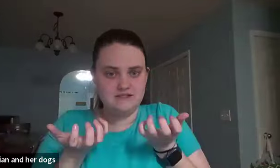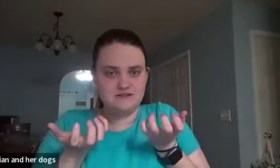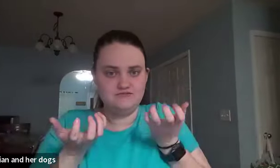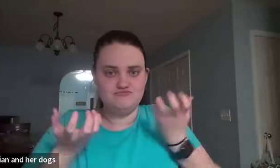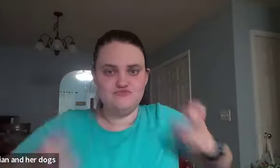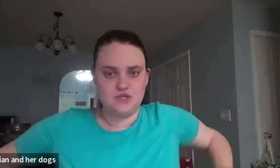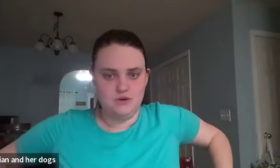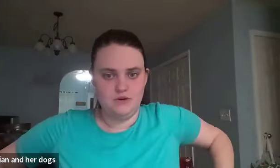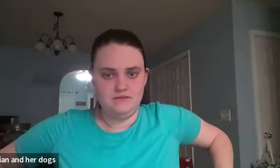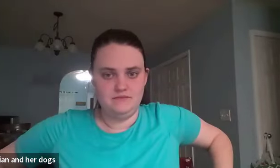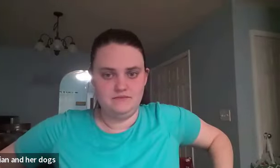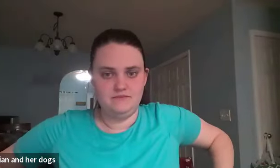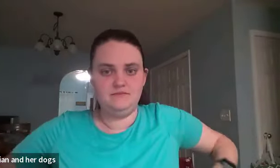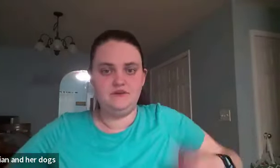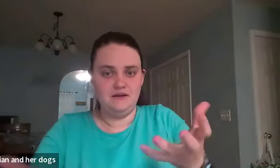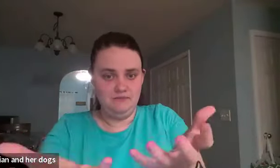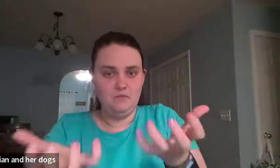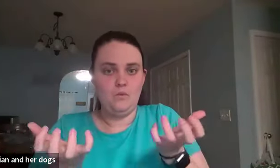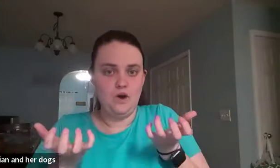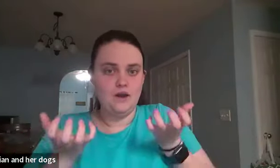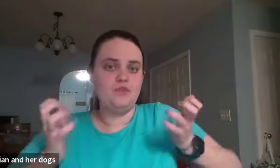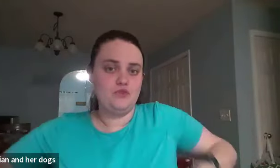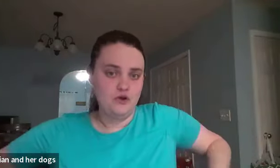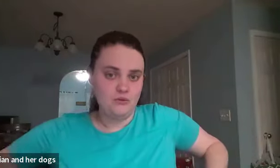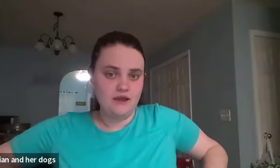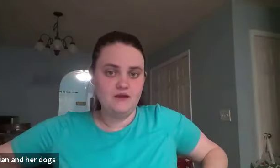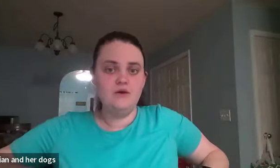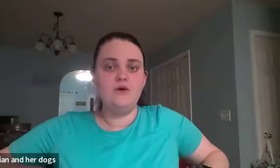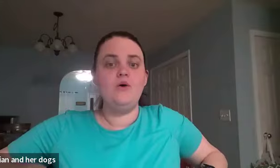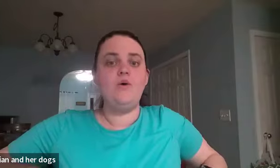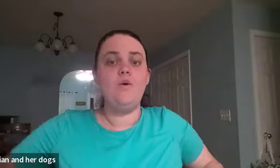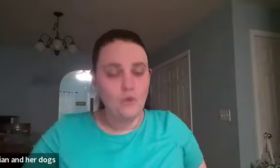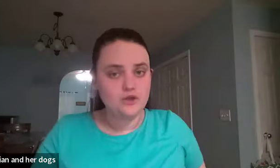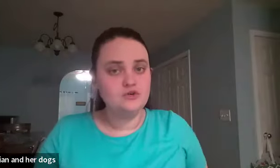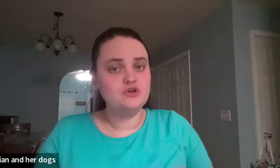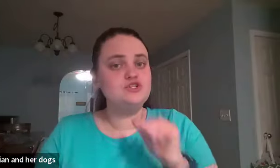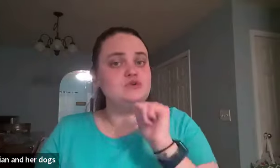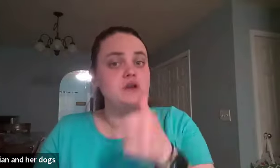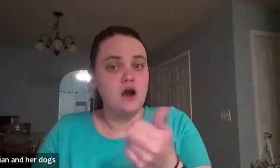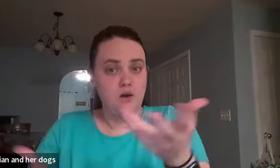Want, throw it away. Okay. Want, throw it away. Or you could do not